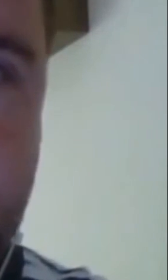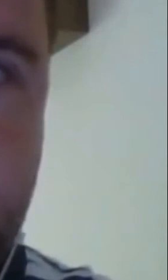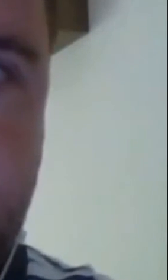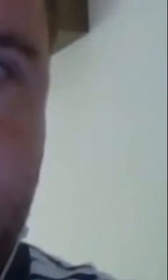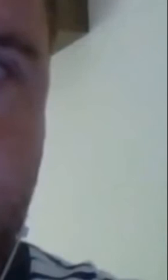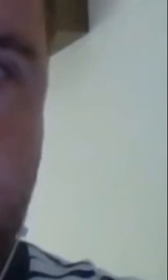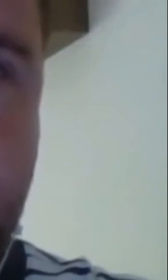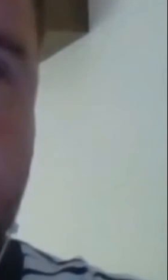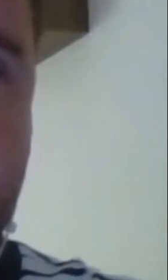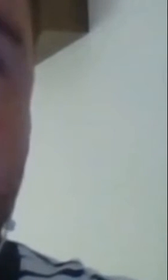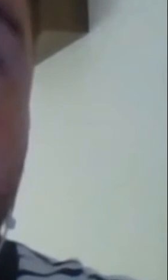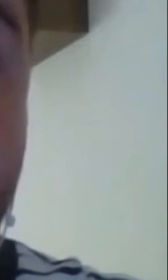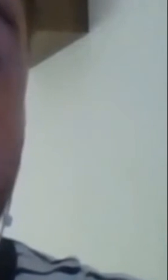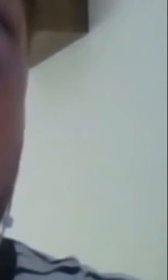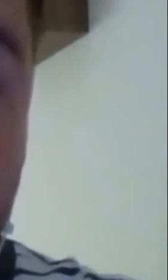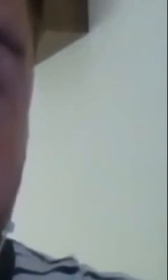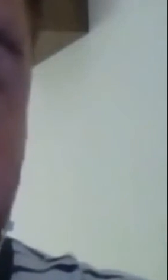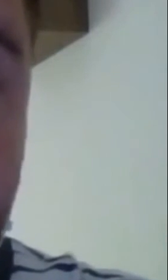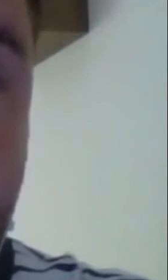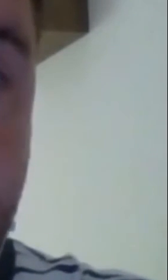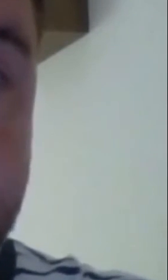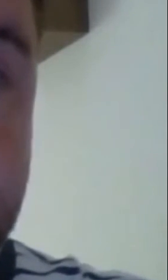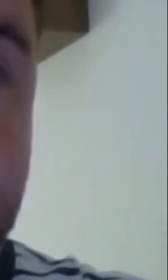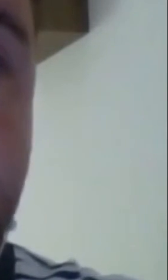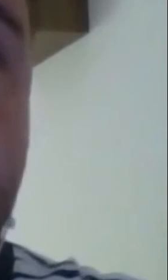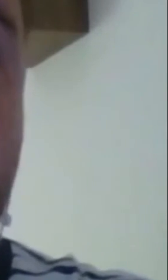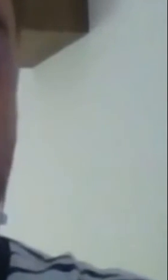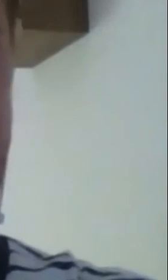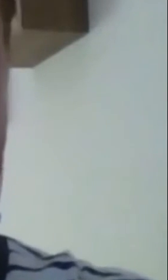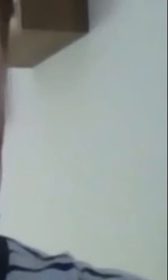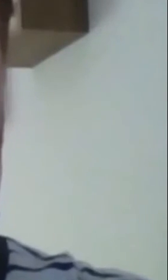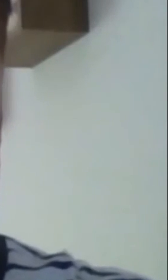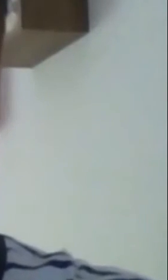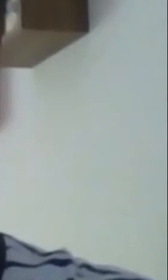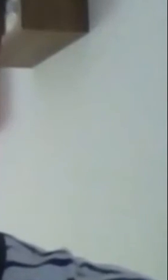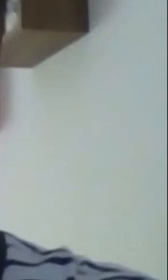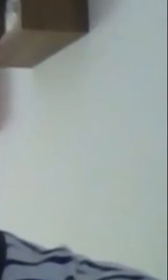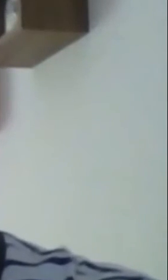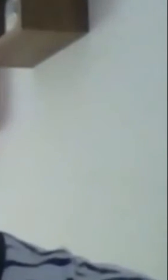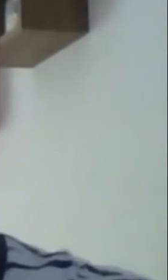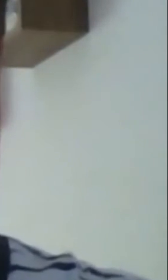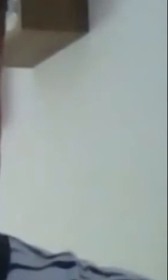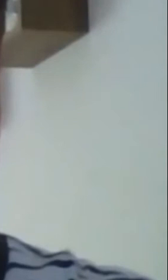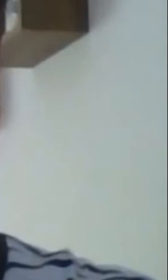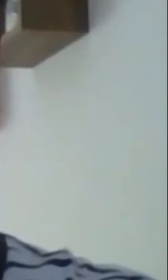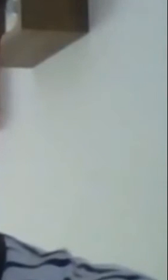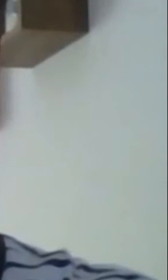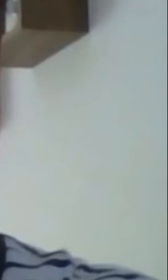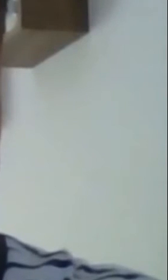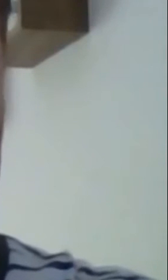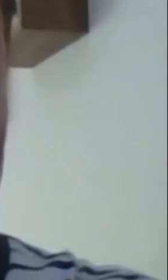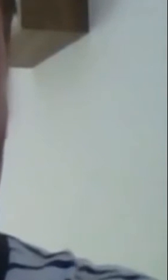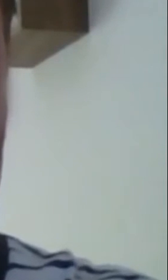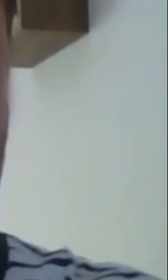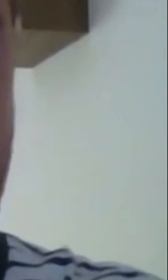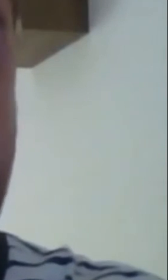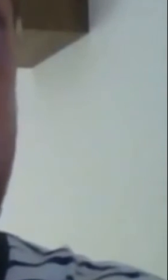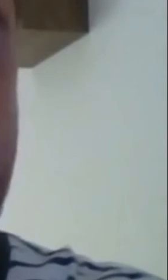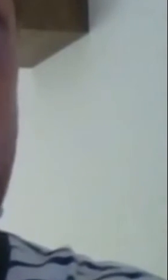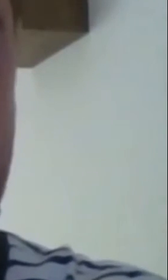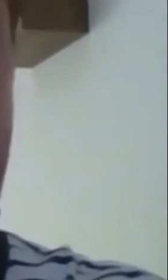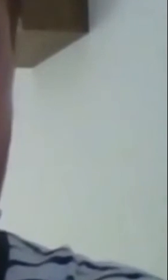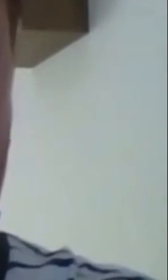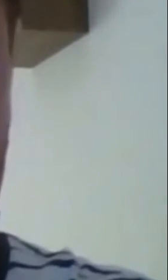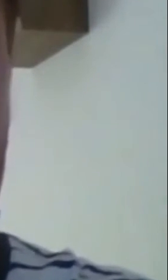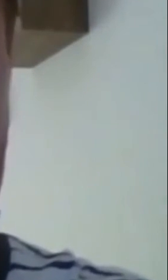some COVID-19 patients who have recovered from the virus after being in intensive care will need regular checkups for the